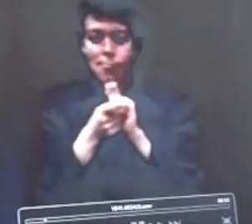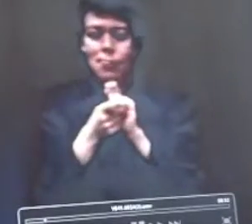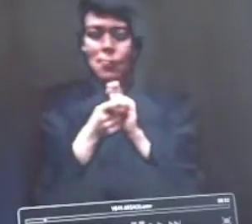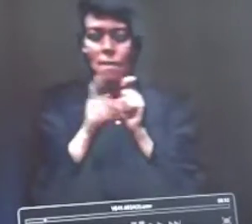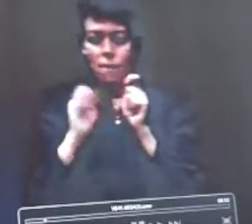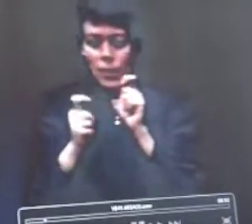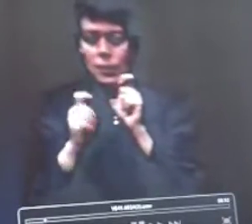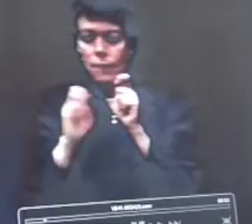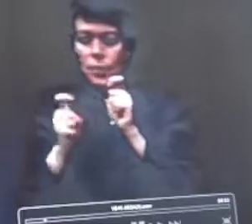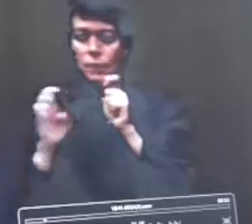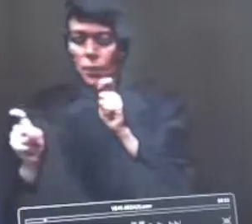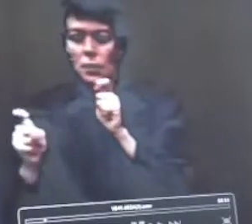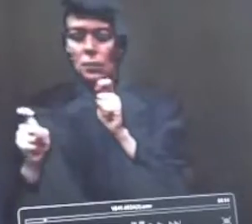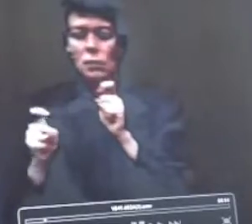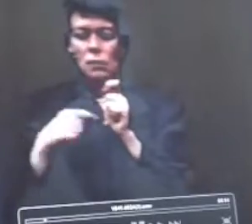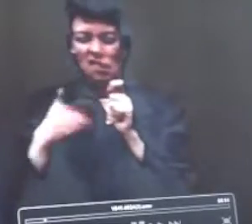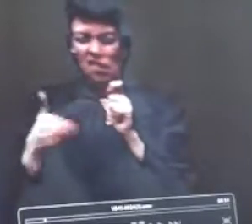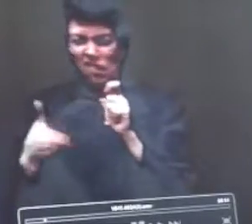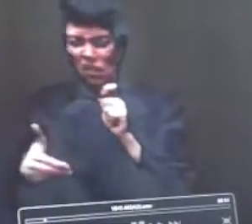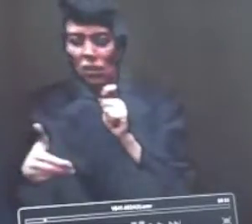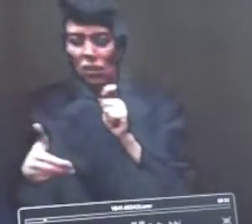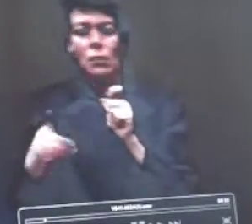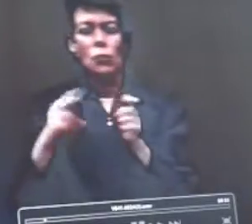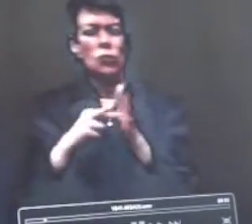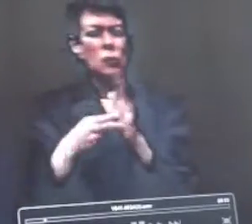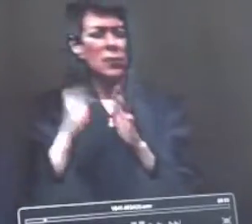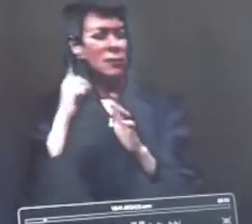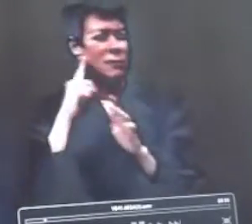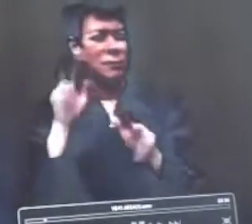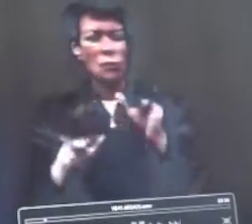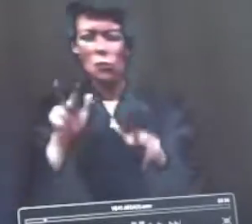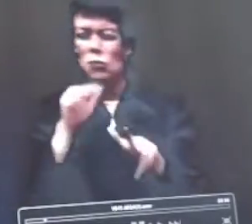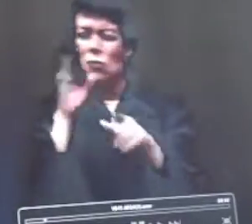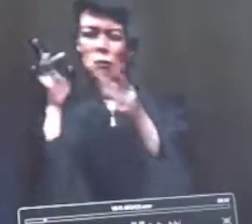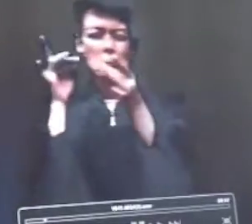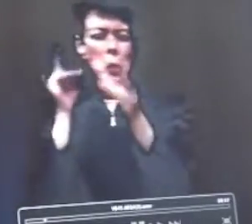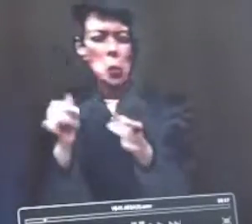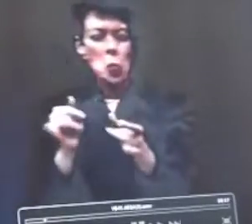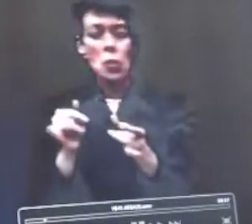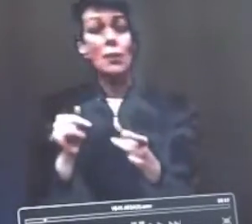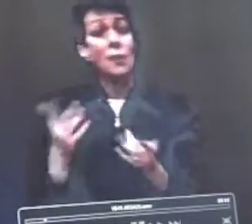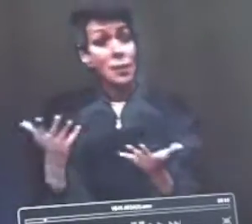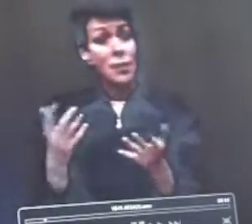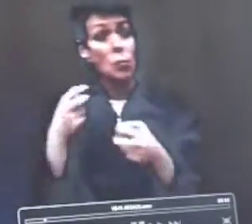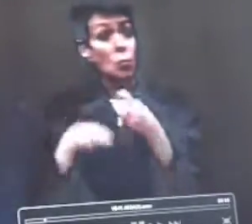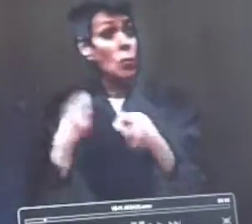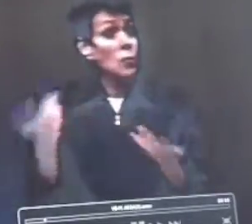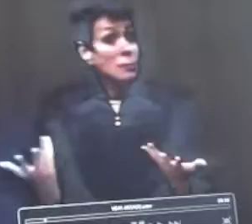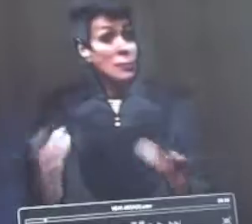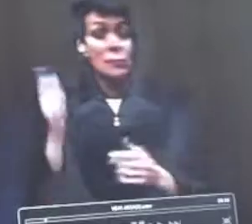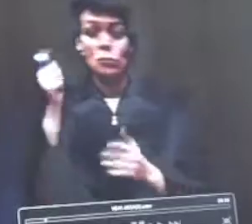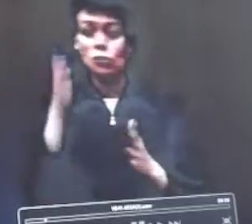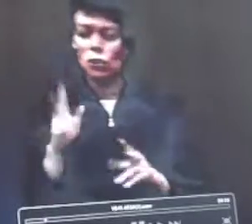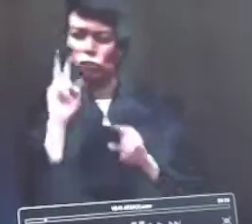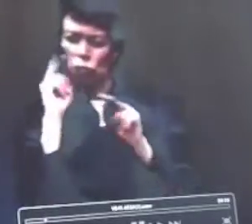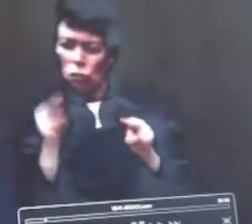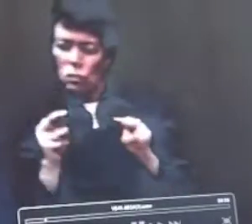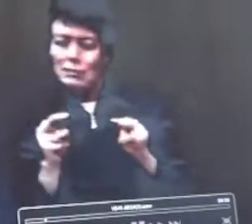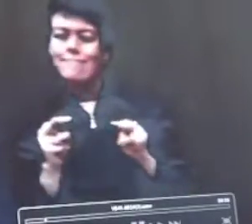the spoken message always needed to be corrected. So it sounded awkward, it wasn't fluid, and